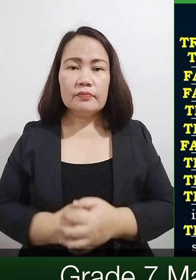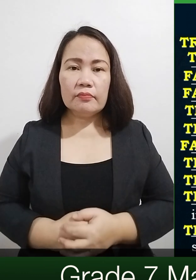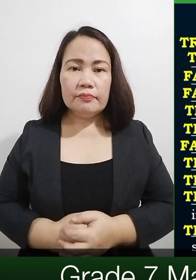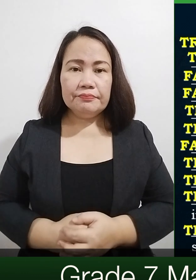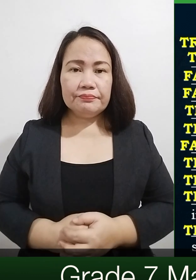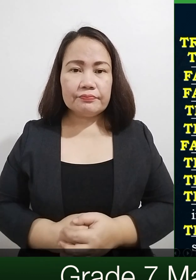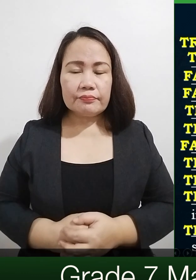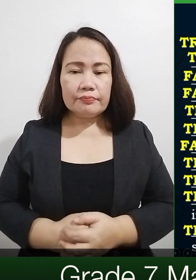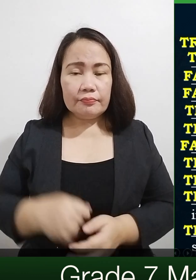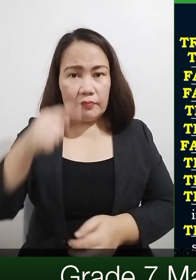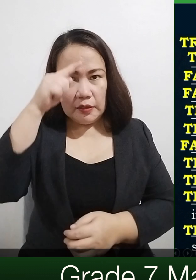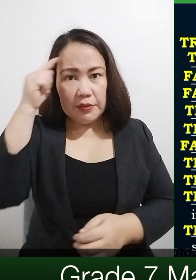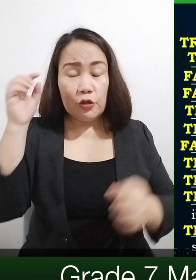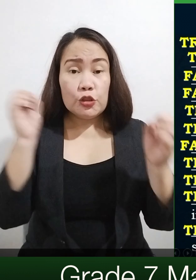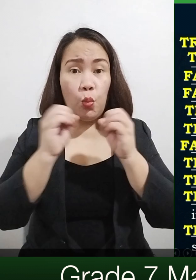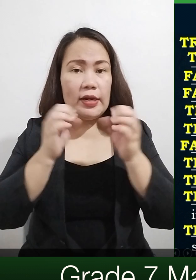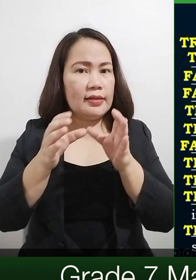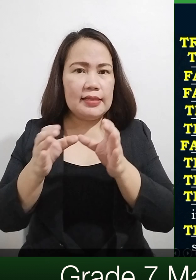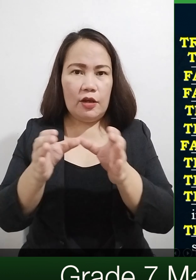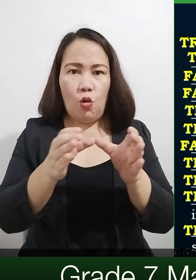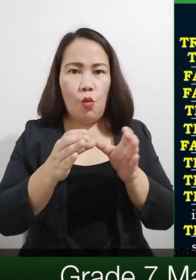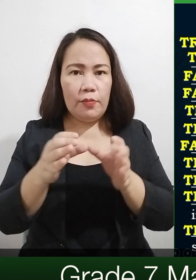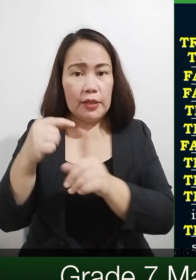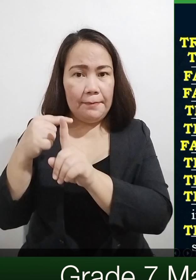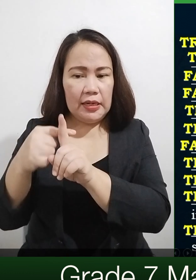true. Okay? Because wala, since